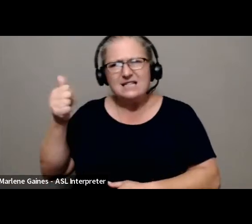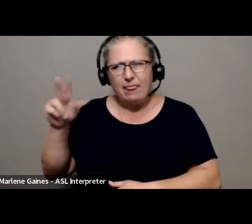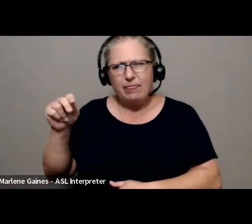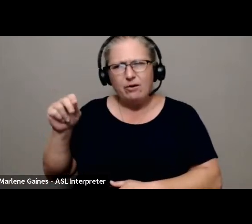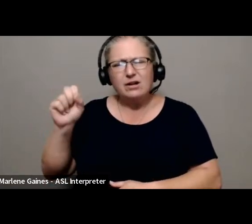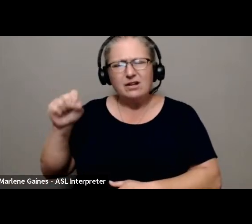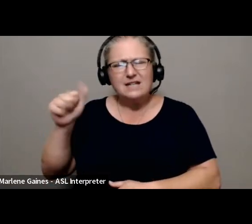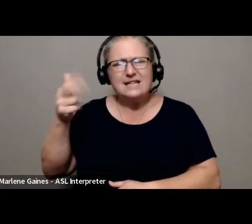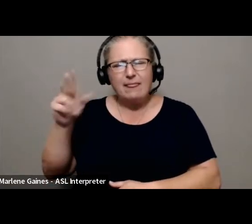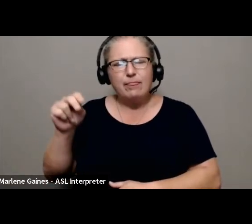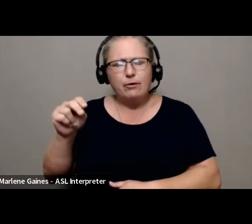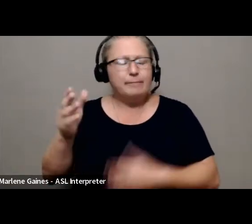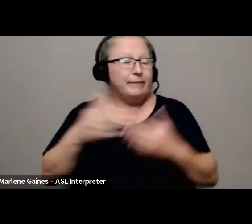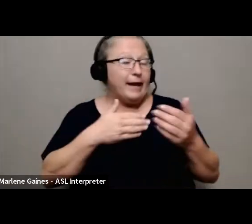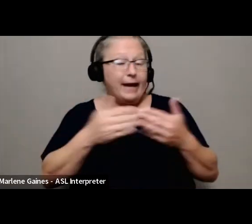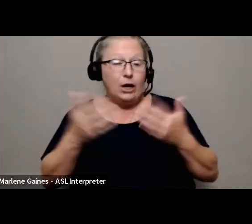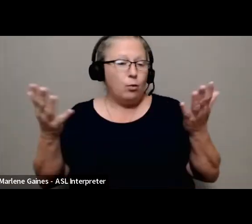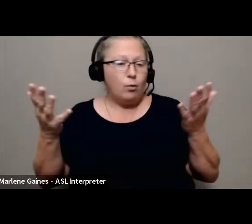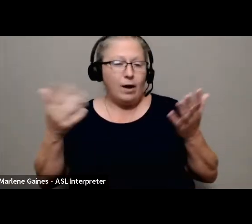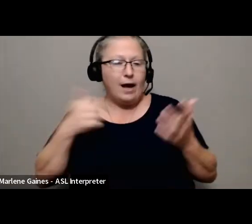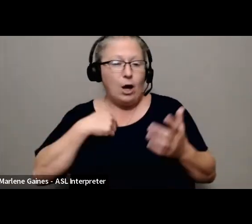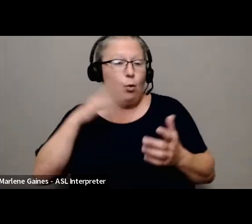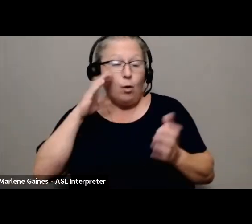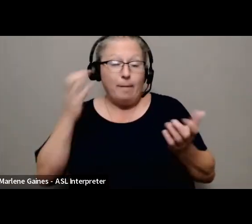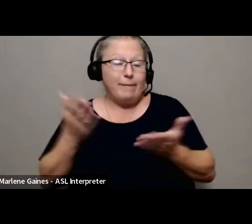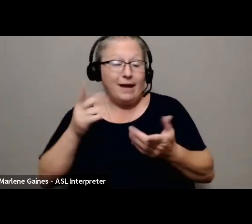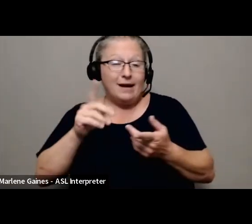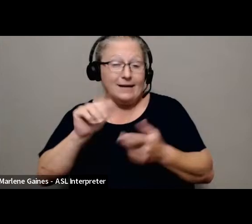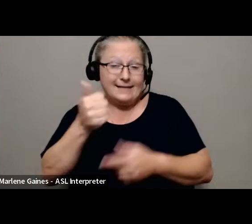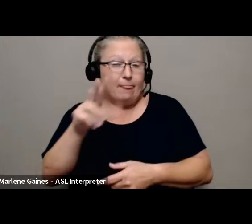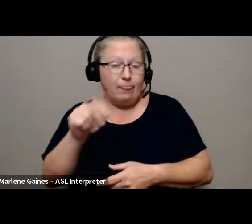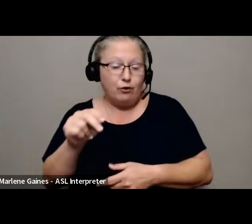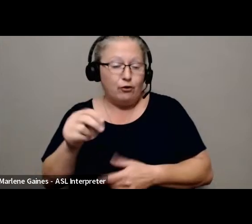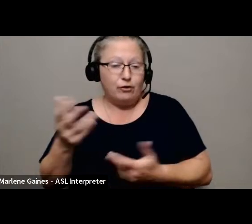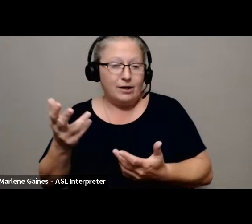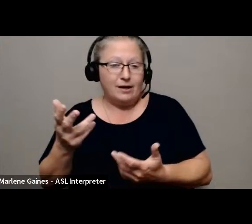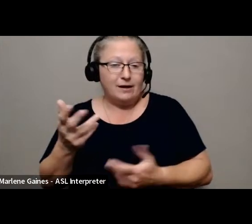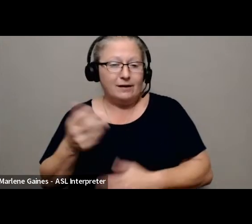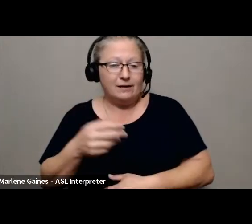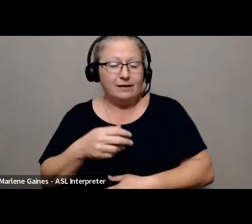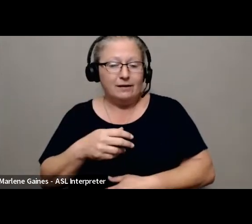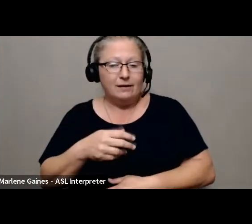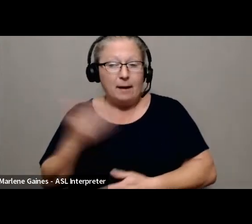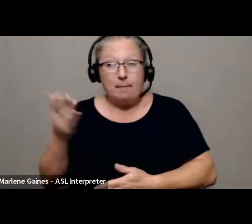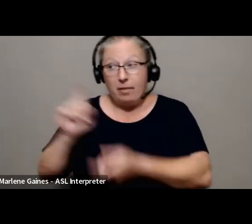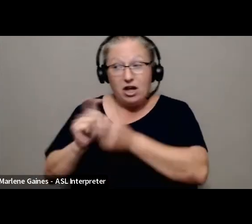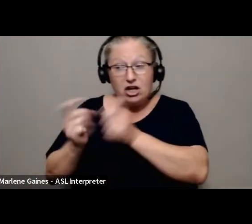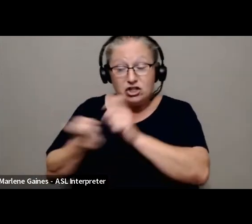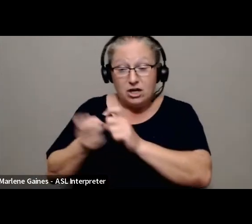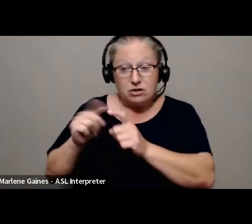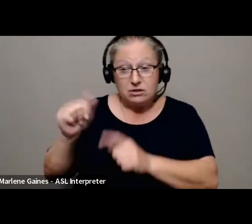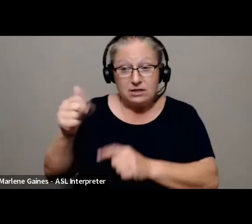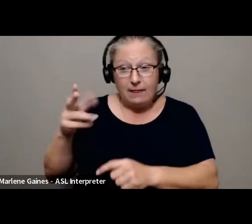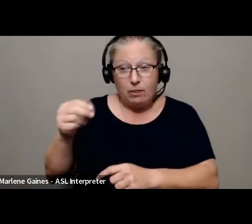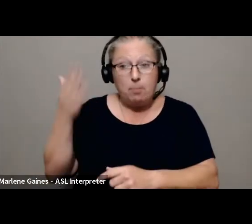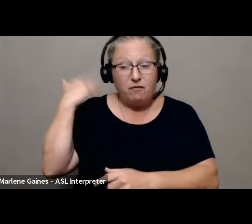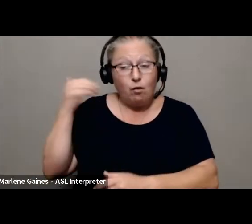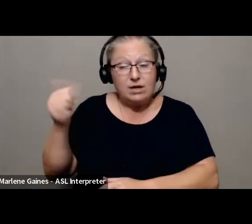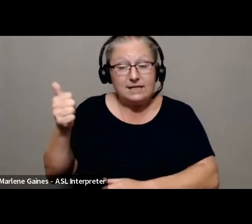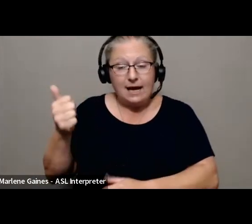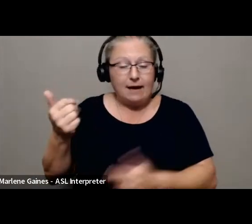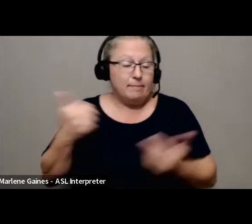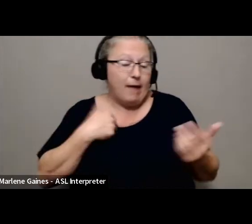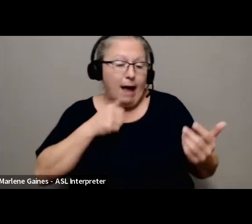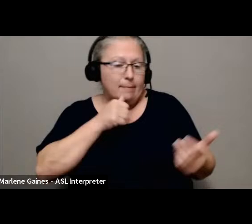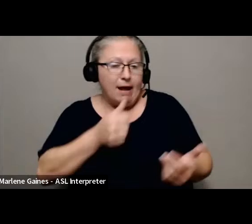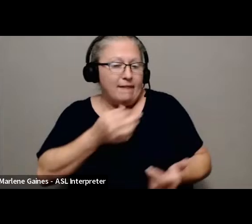It's 10:30. Well, anyway, I already we'll be here at 10:30. Because we, 10, maybe they changed it to 10:30. okay, well, anyway, I'm not